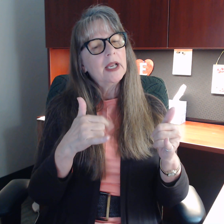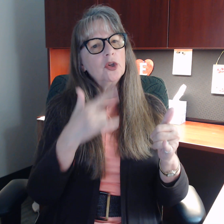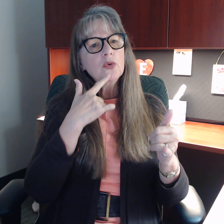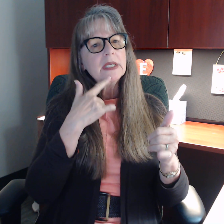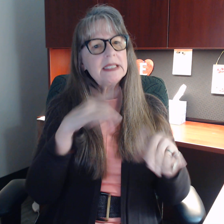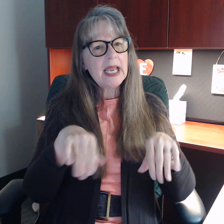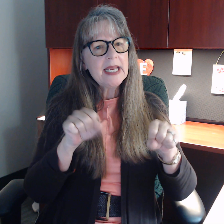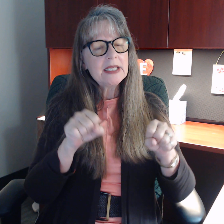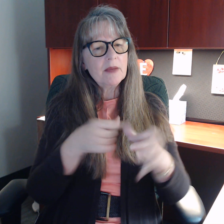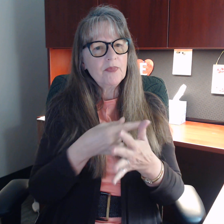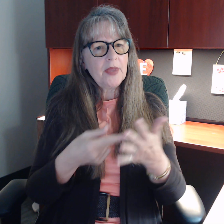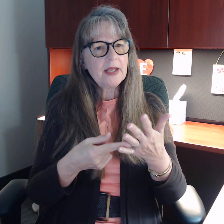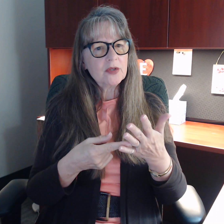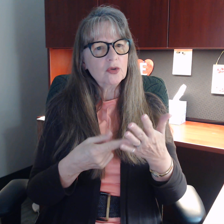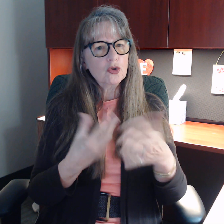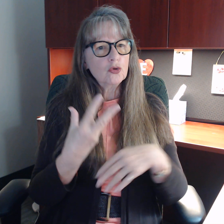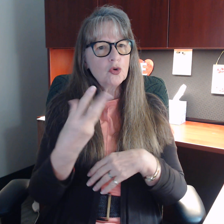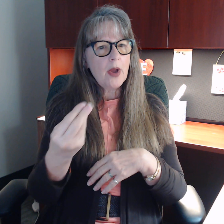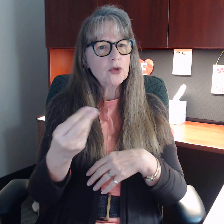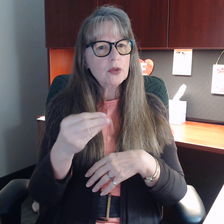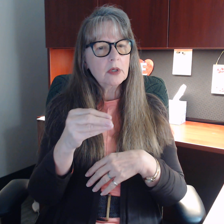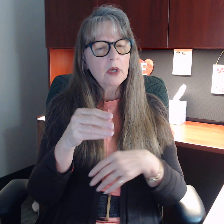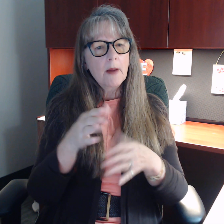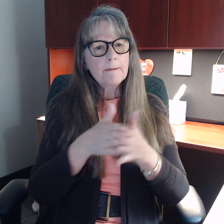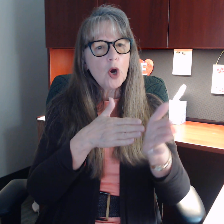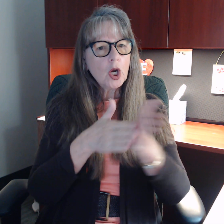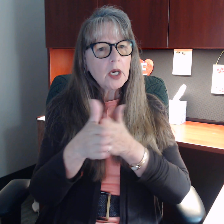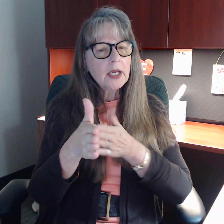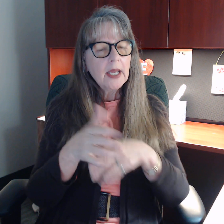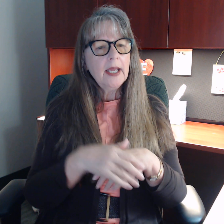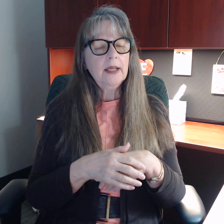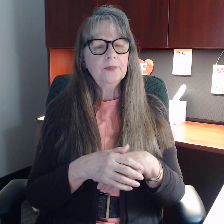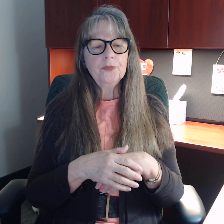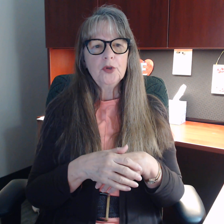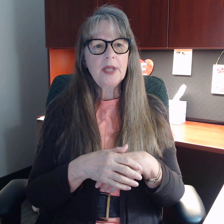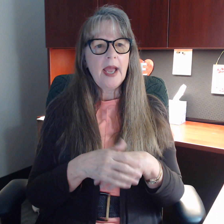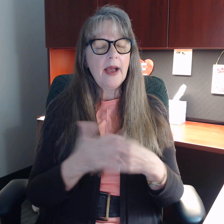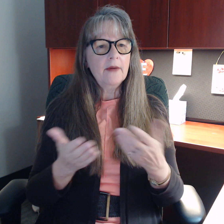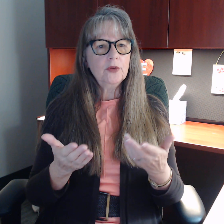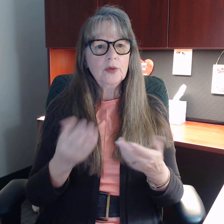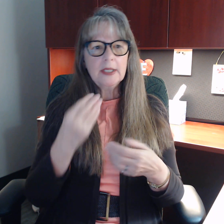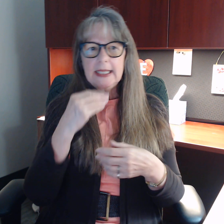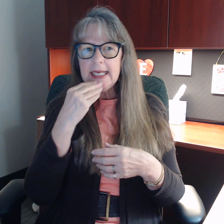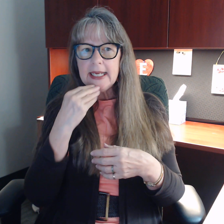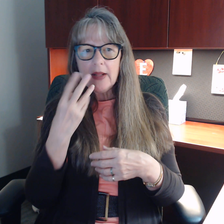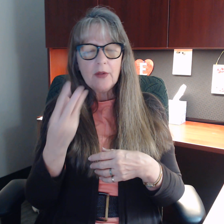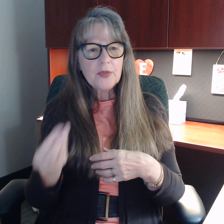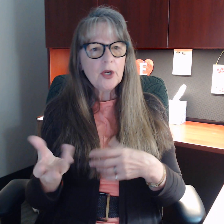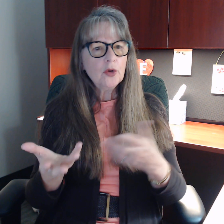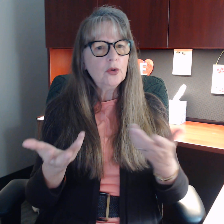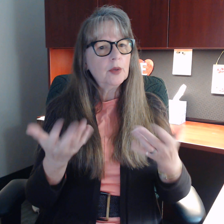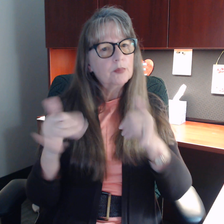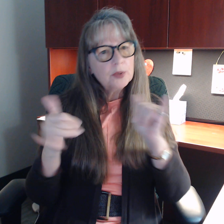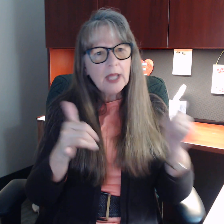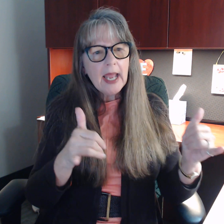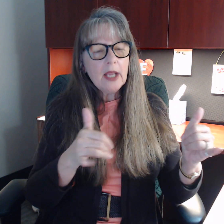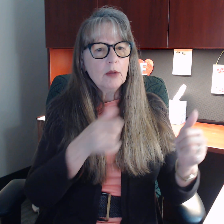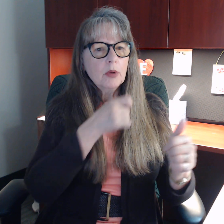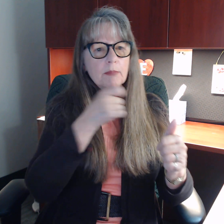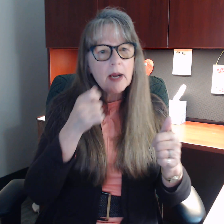can take some things and just go out to the park, and you can eat it out there, you can play, you can blow bubbles,